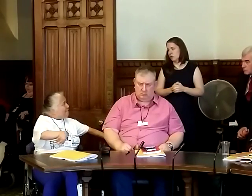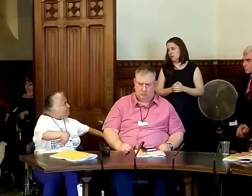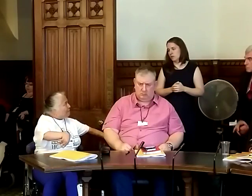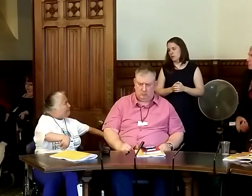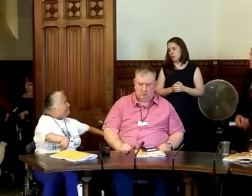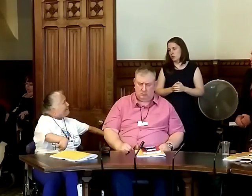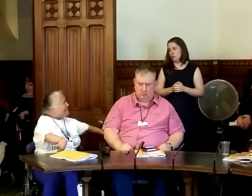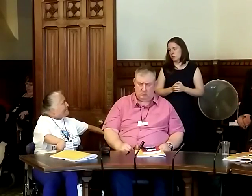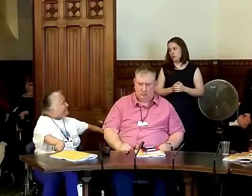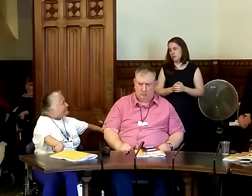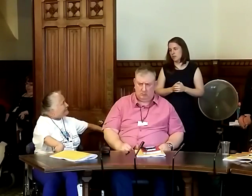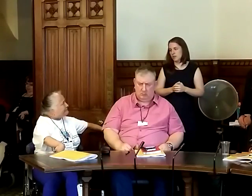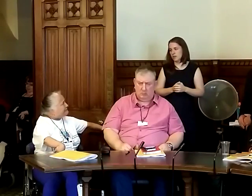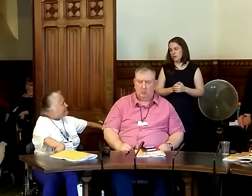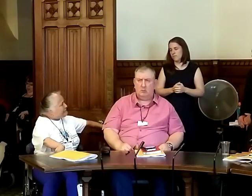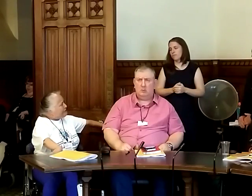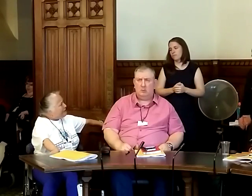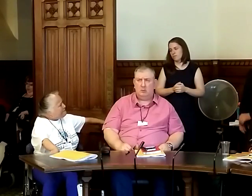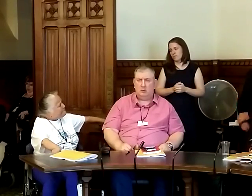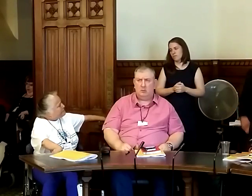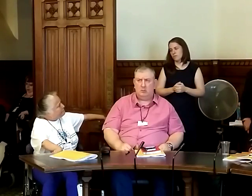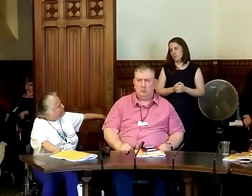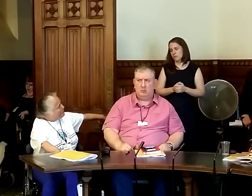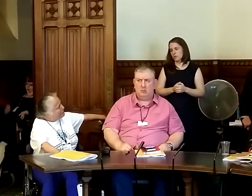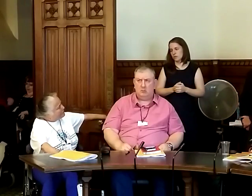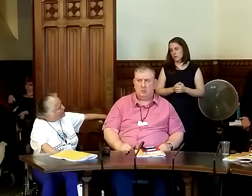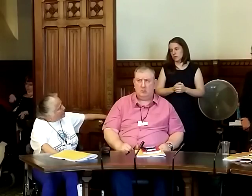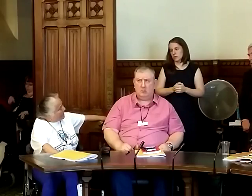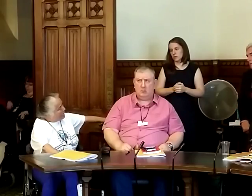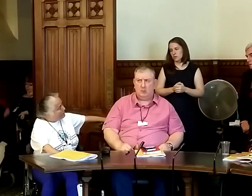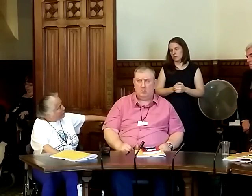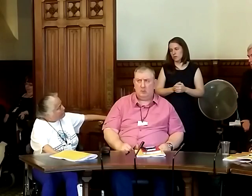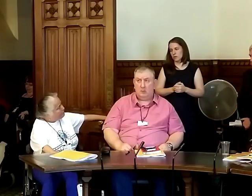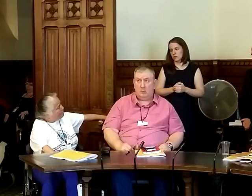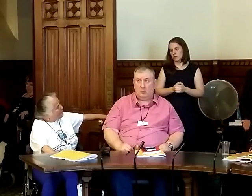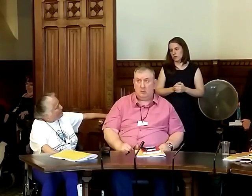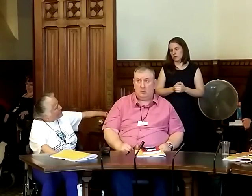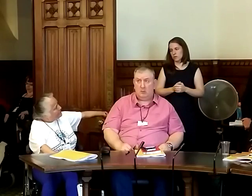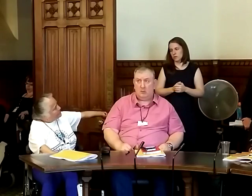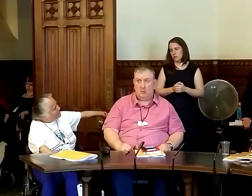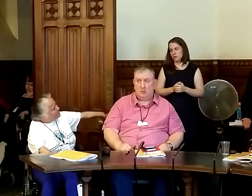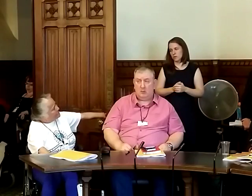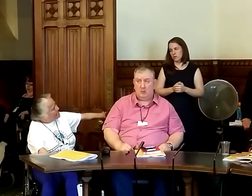Sorry, I'm struggling to just cast it. We have to do it every